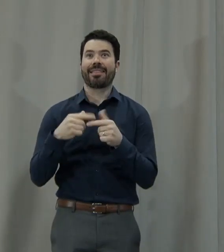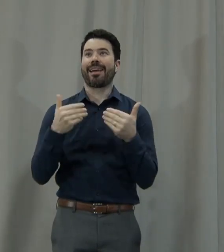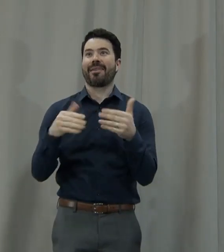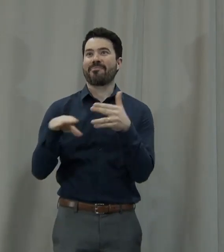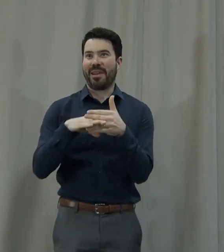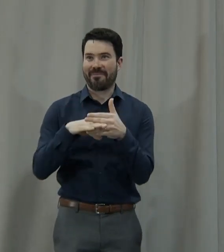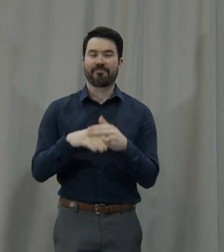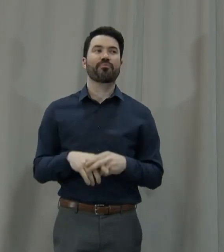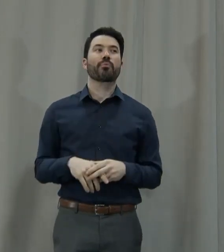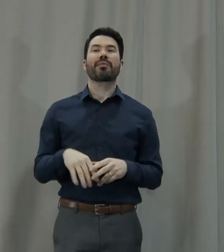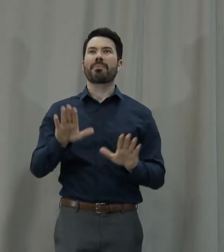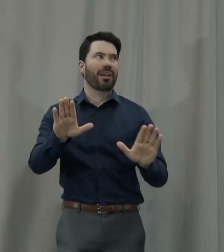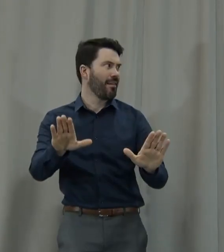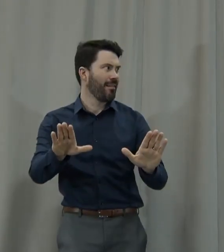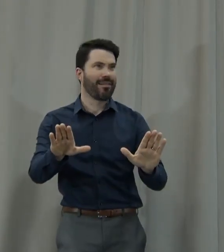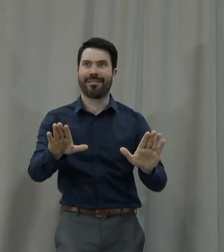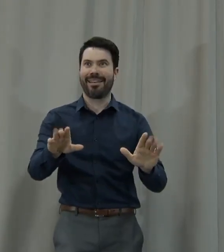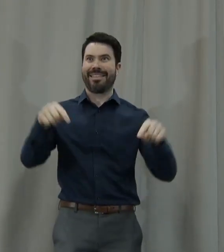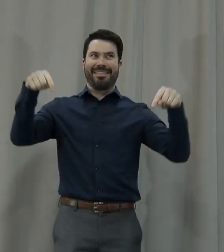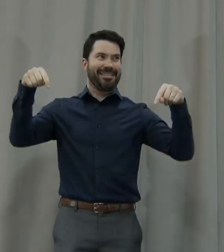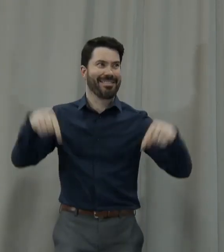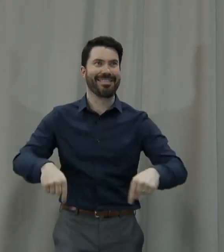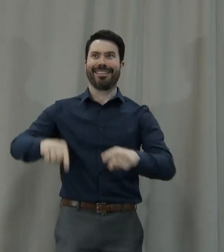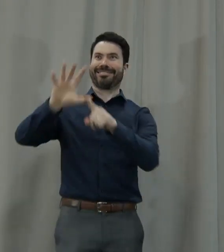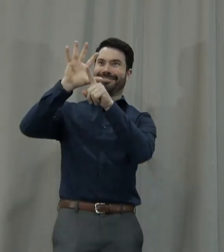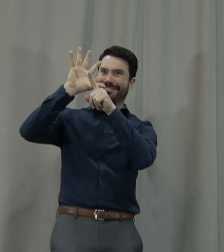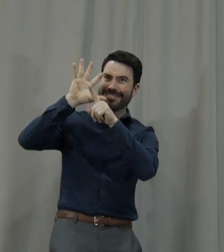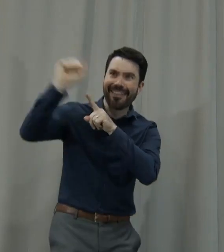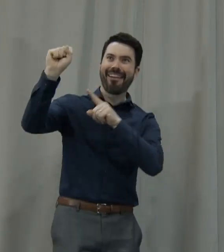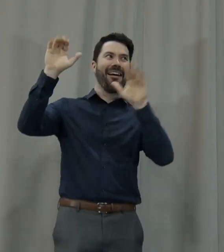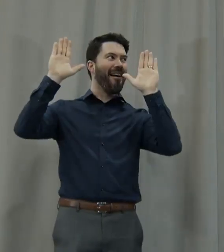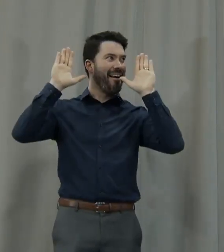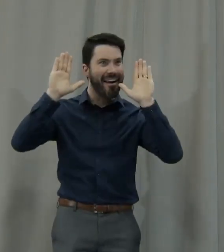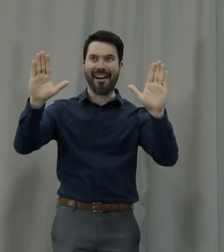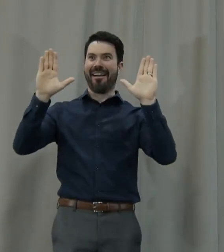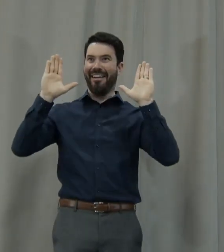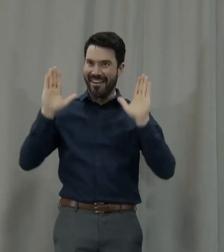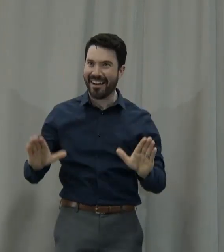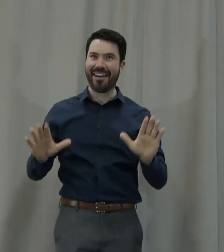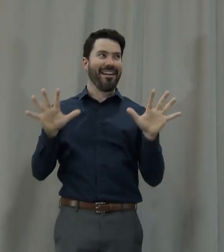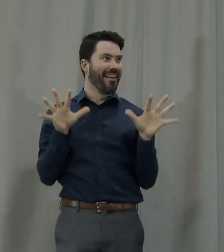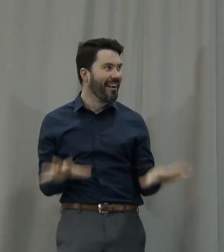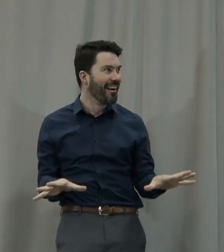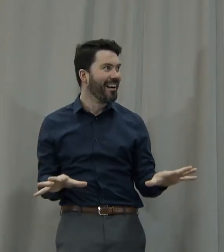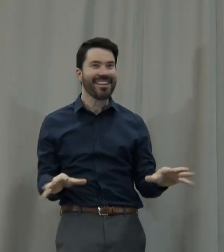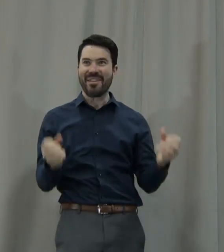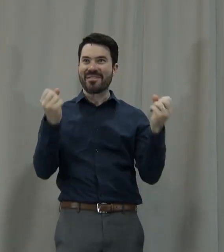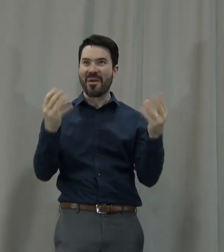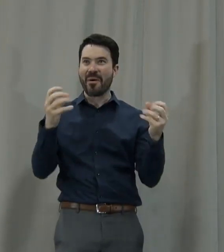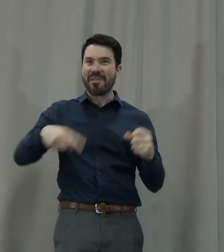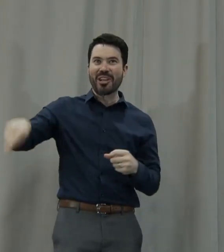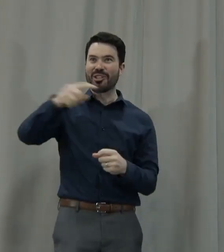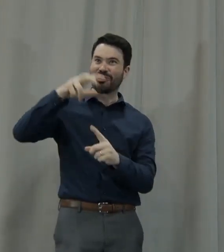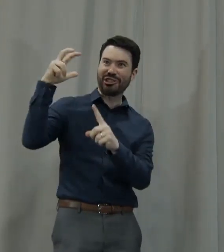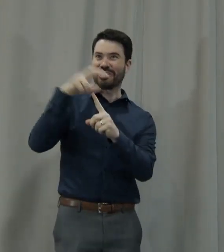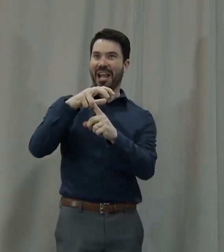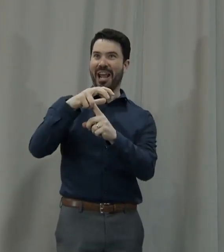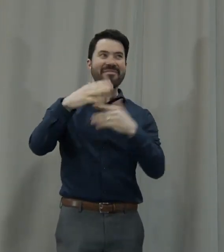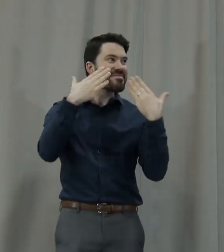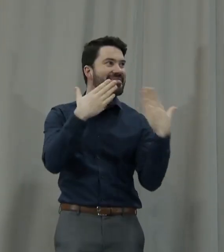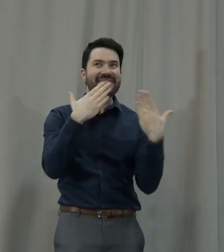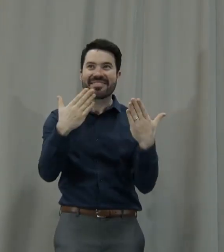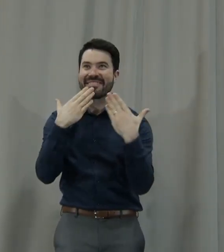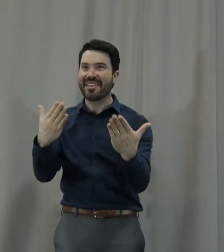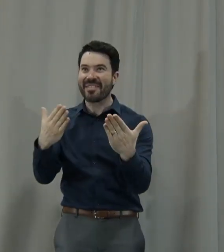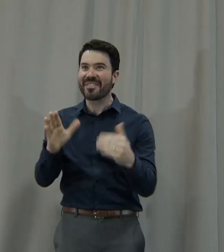I just have to say this is so fantastic to have so many civil rights champions out there. Thank you. Thank you so much